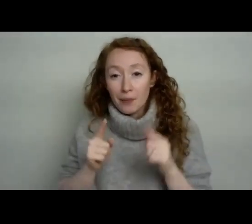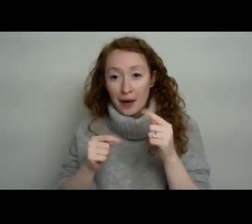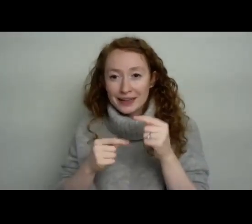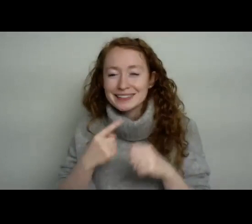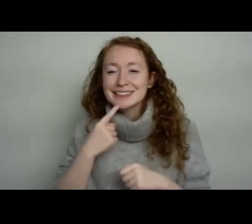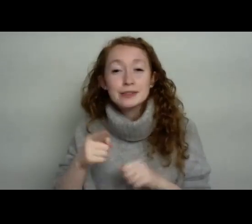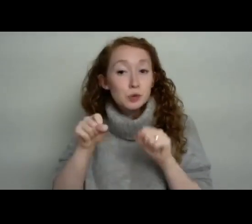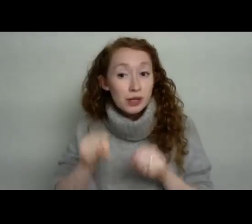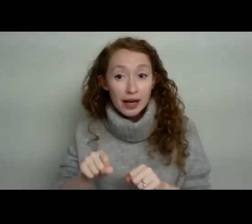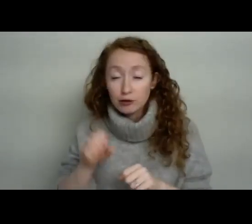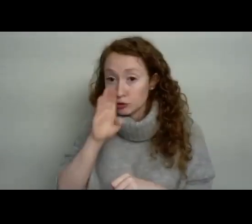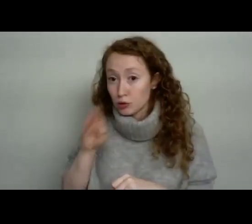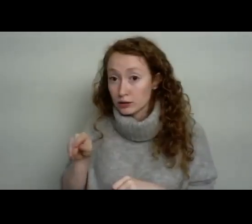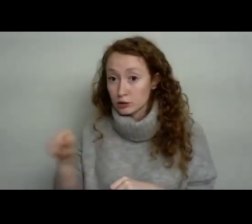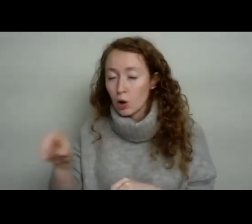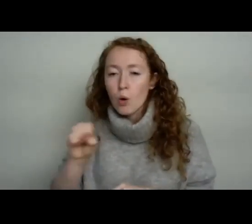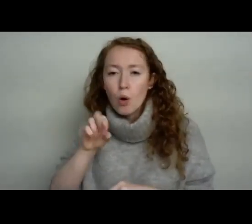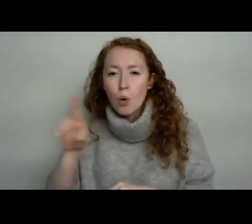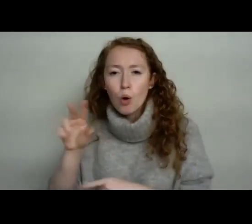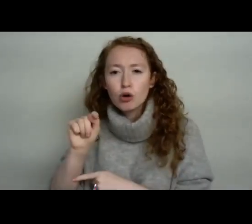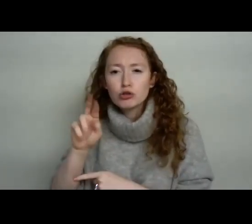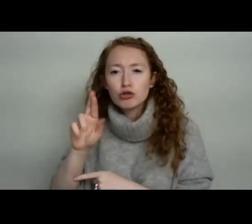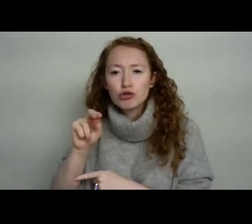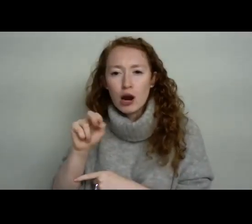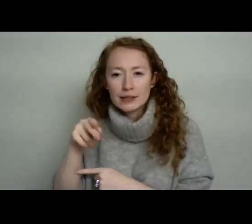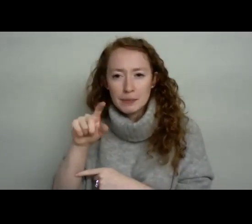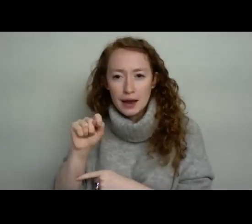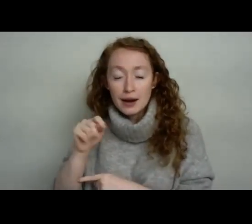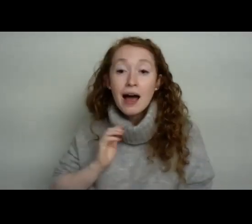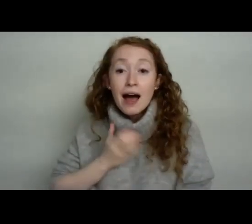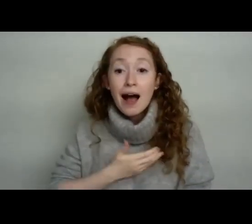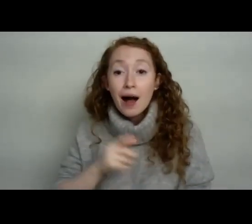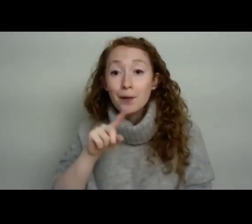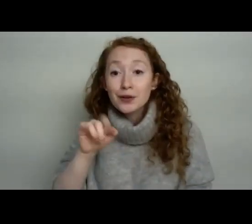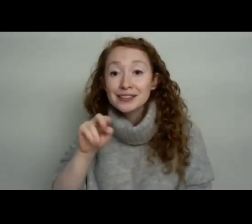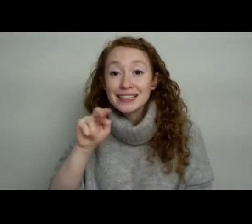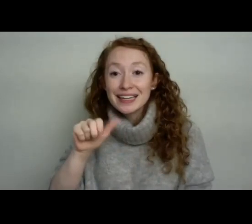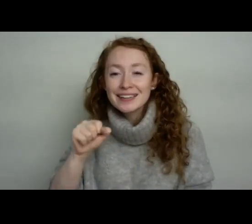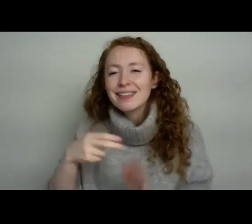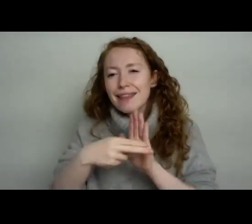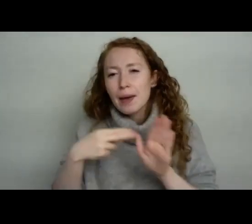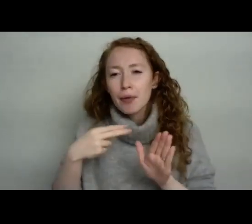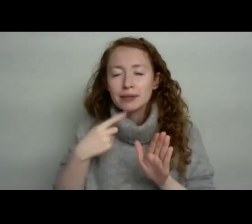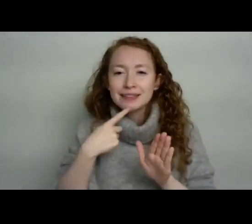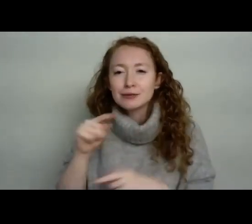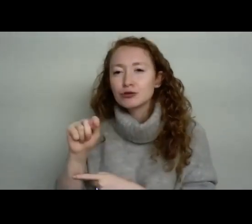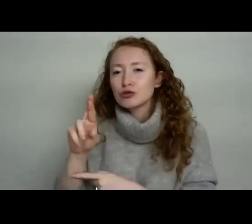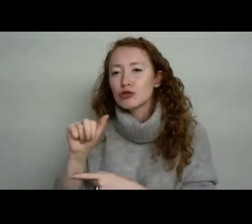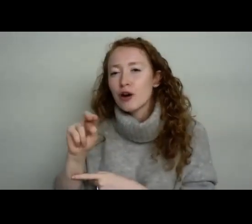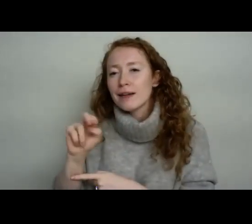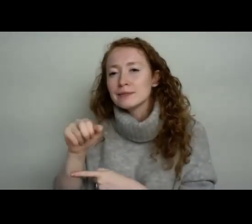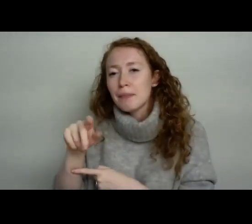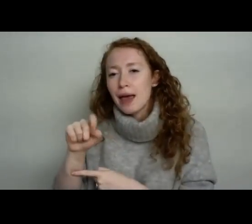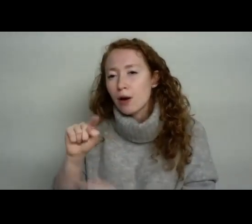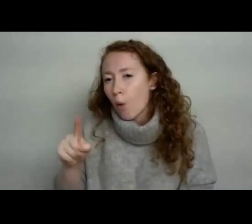or transplant. With zinnias, we tend to transplant them. They say transplant only, but if you really don't want to transplant